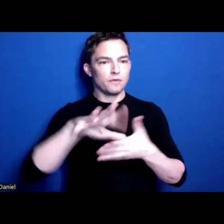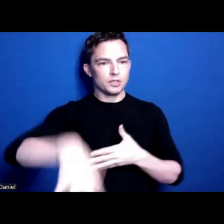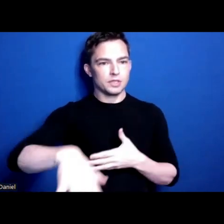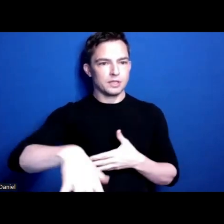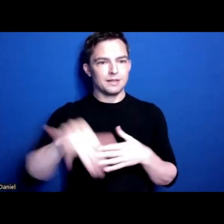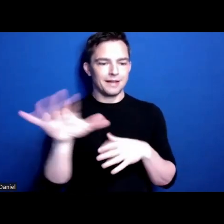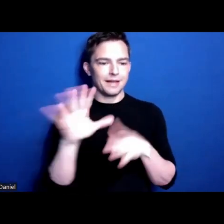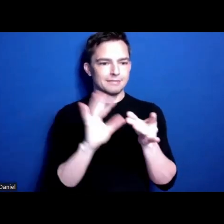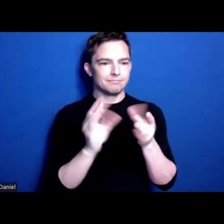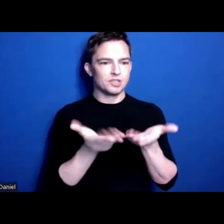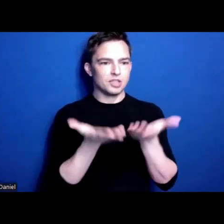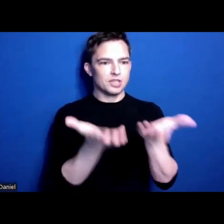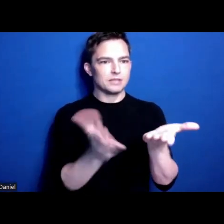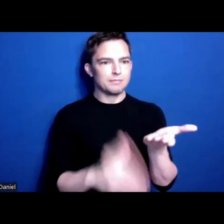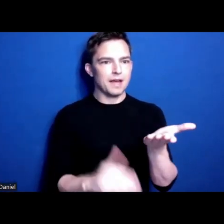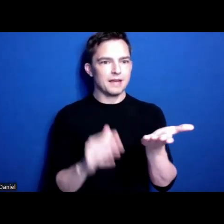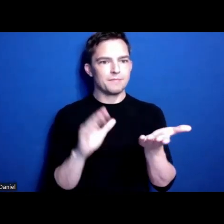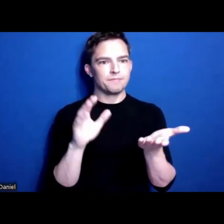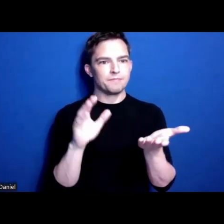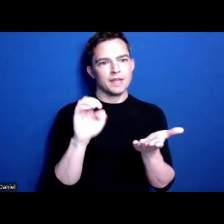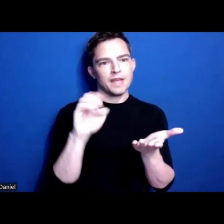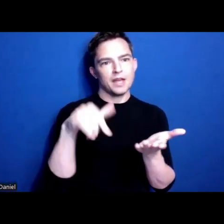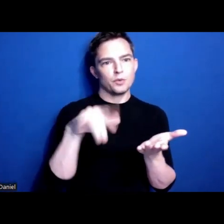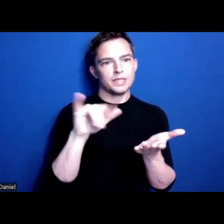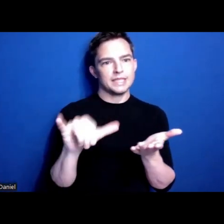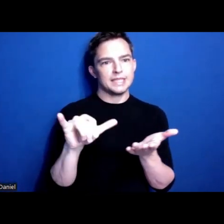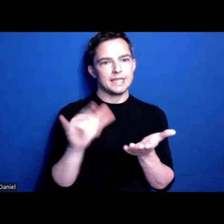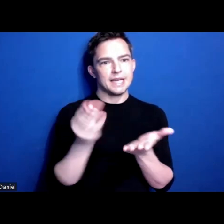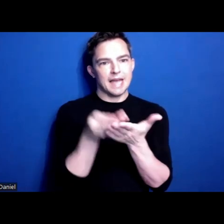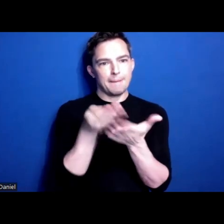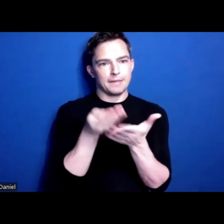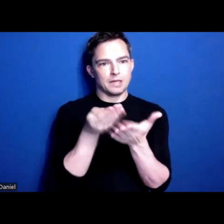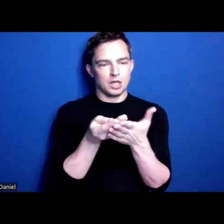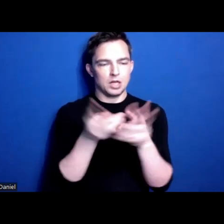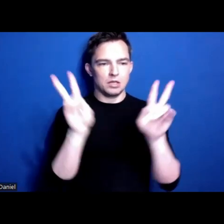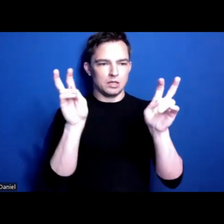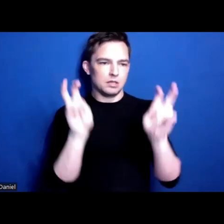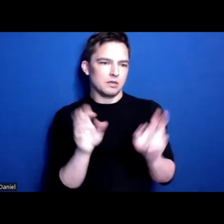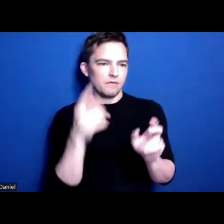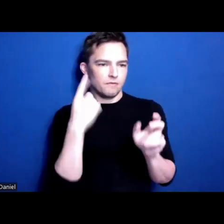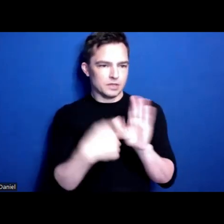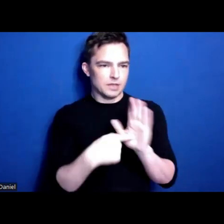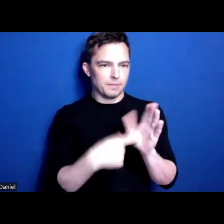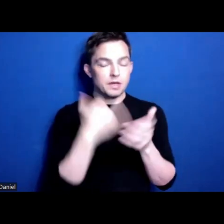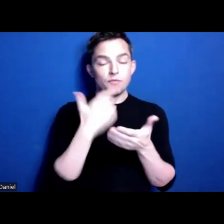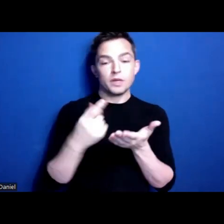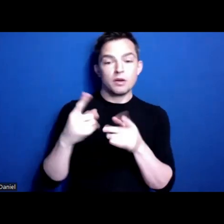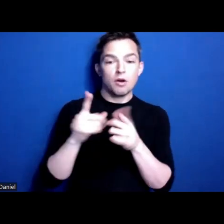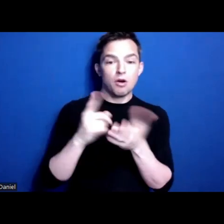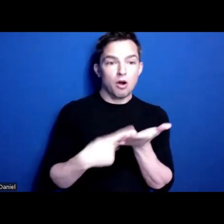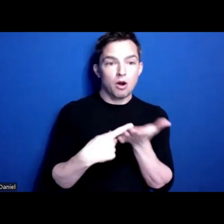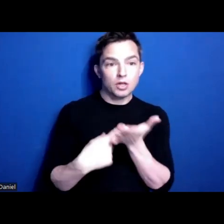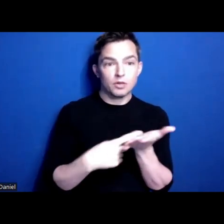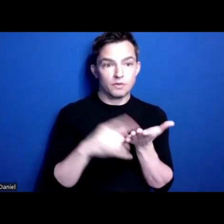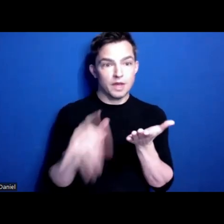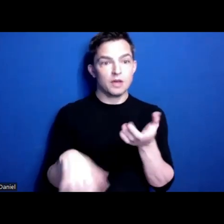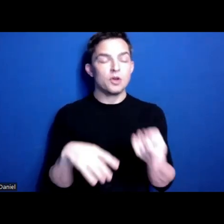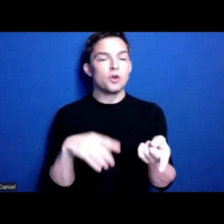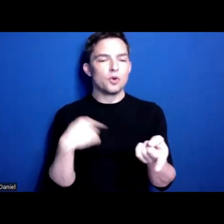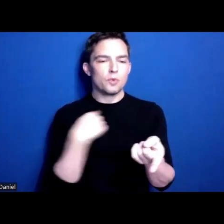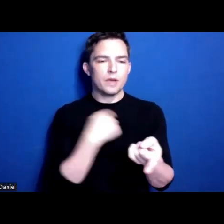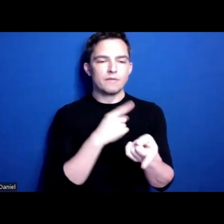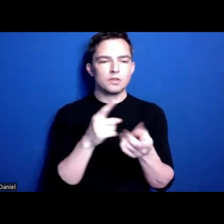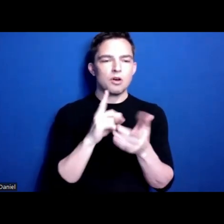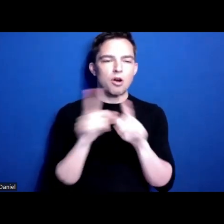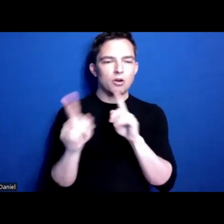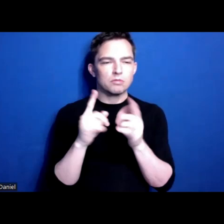by the term equity capital, for example. If we are to argue for diversity, we must argue for a different